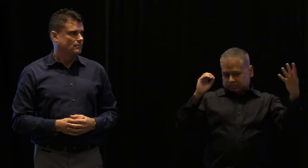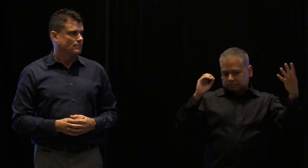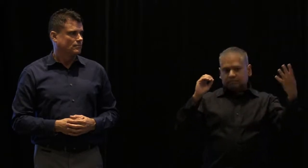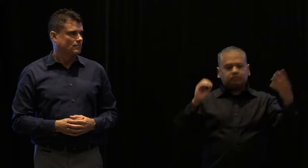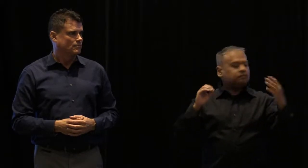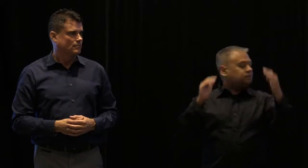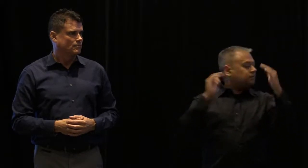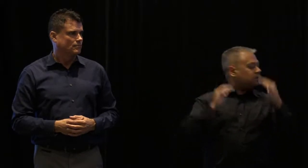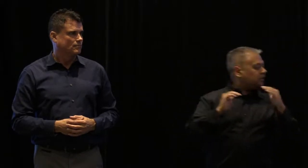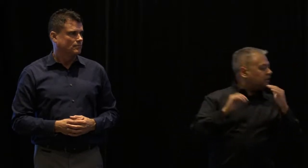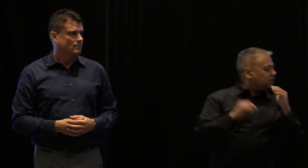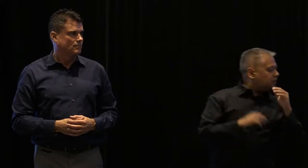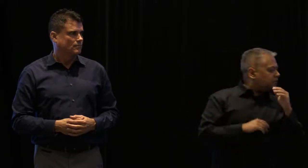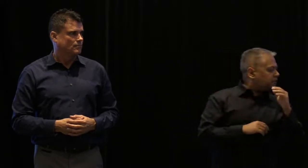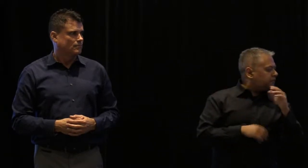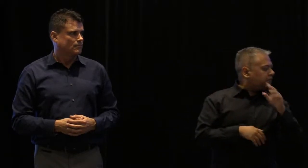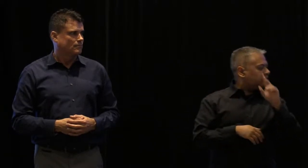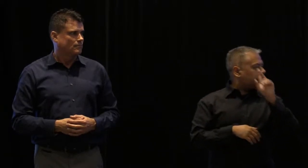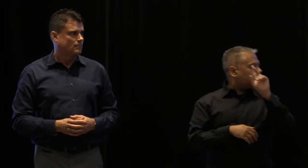signed like this.